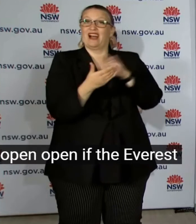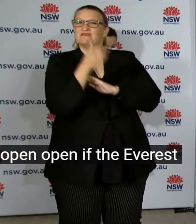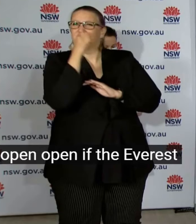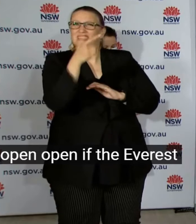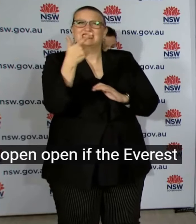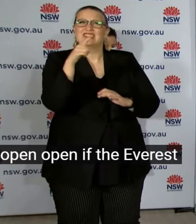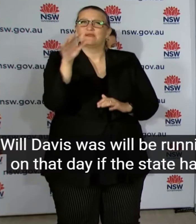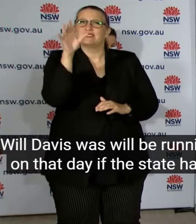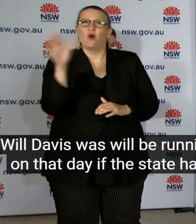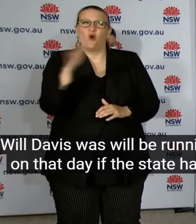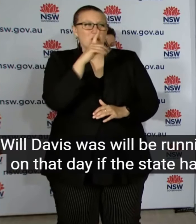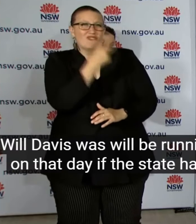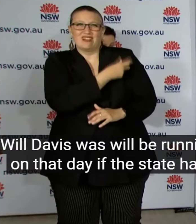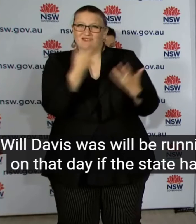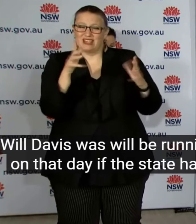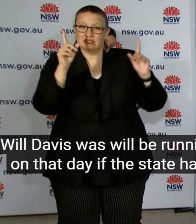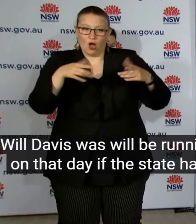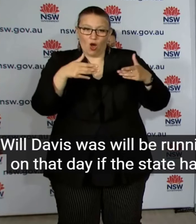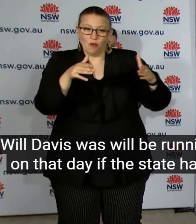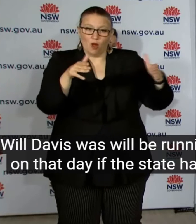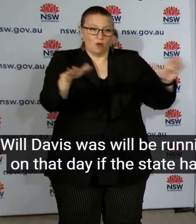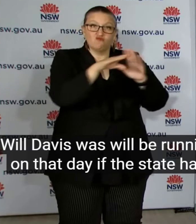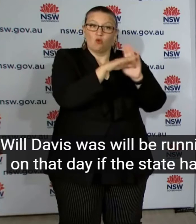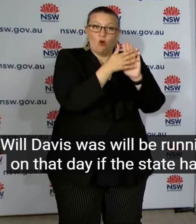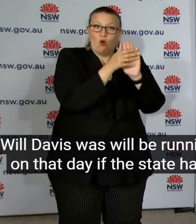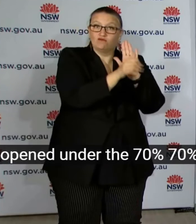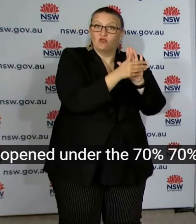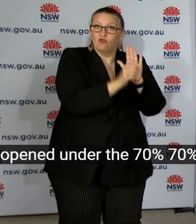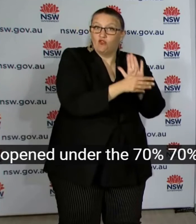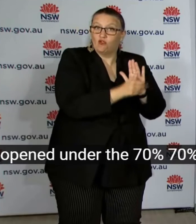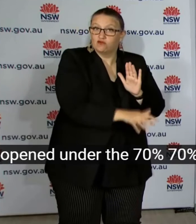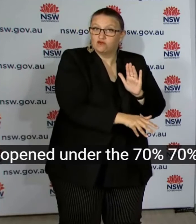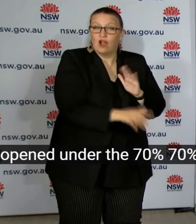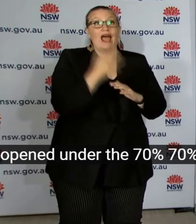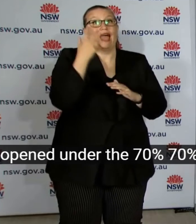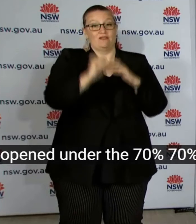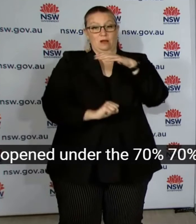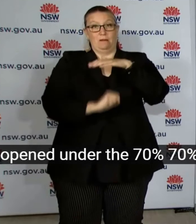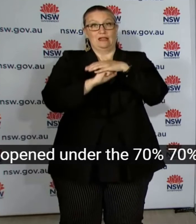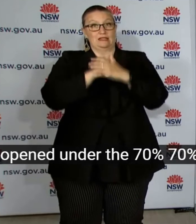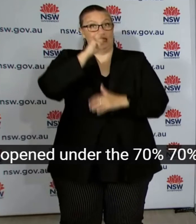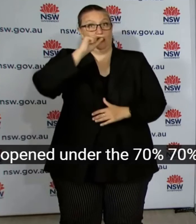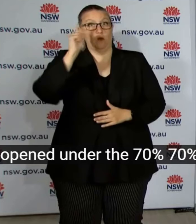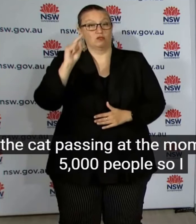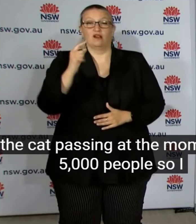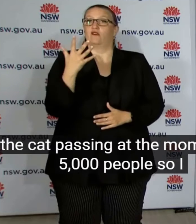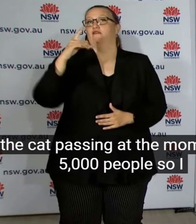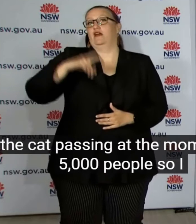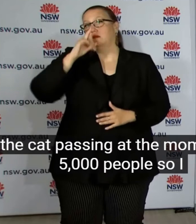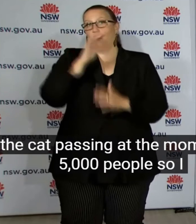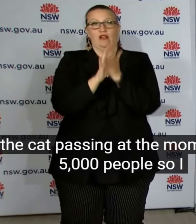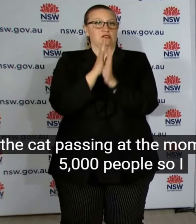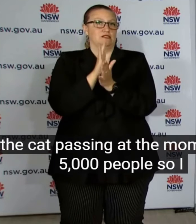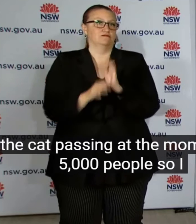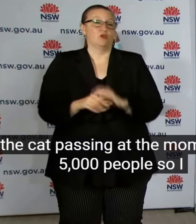roadmap, the capacity at the moment is 5,000 people. So I just want to put that into context that any organisation, any event